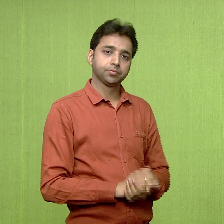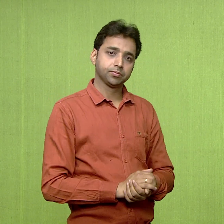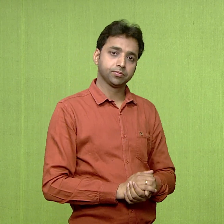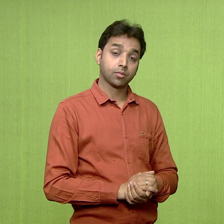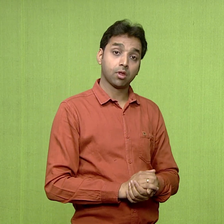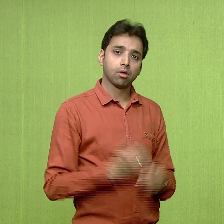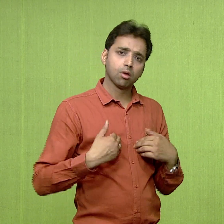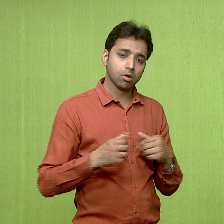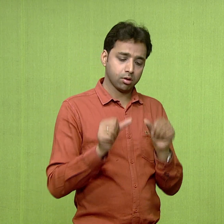Ayurveda,